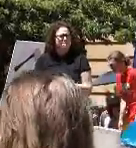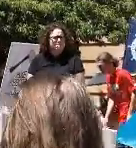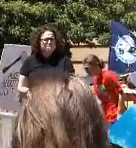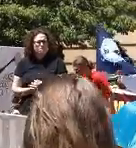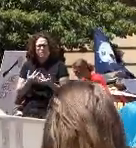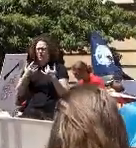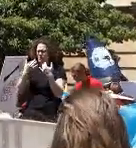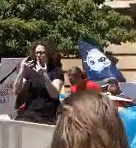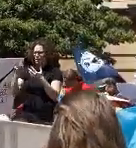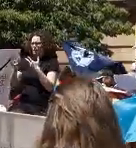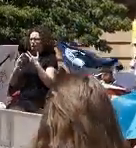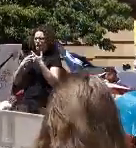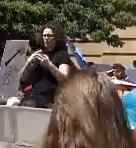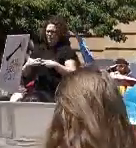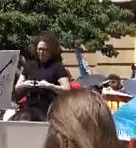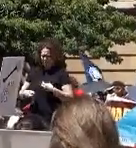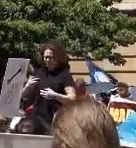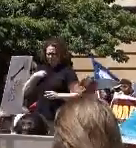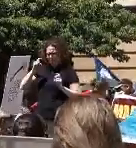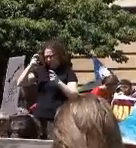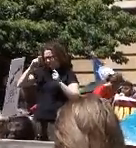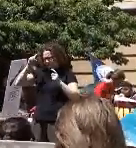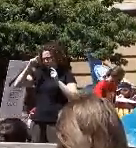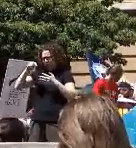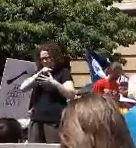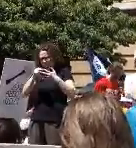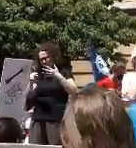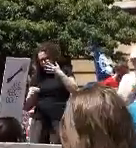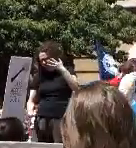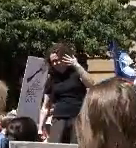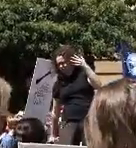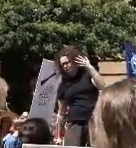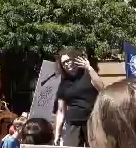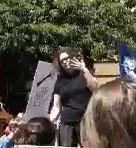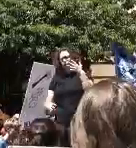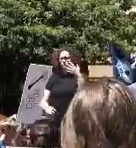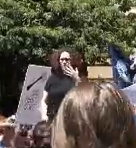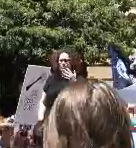There are many other issues that I'm concerned about, but we'd be here all day.